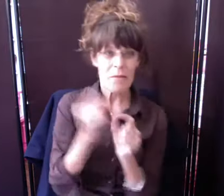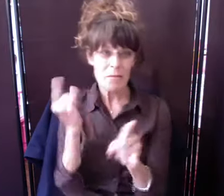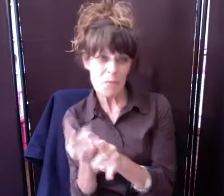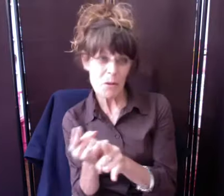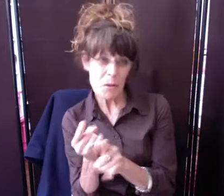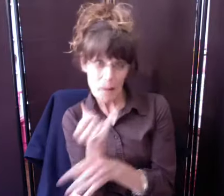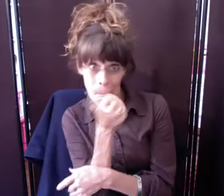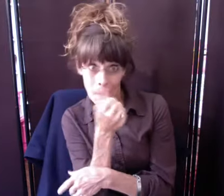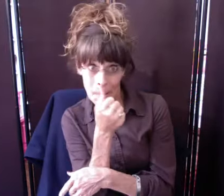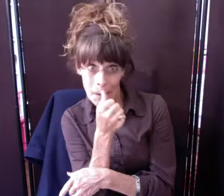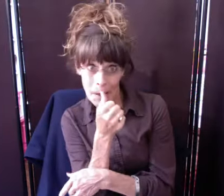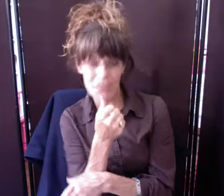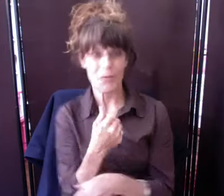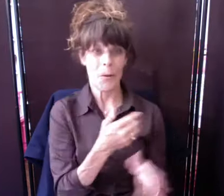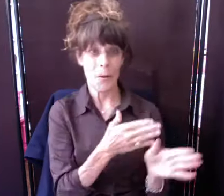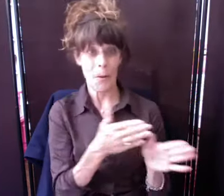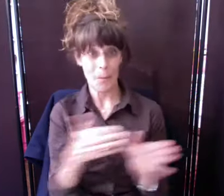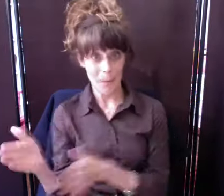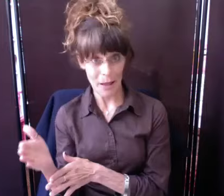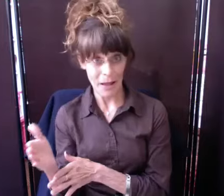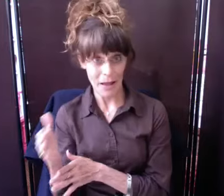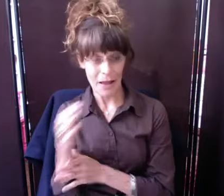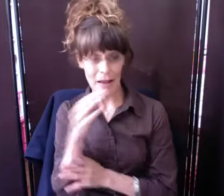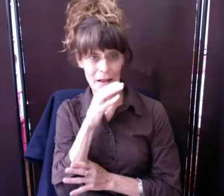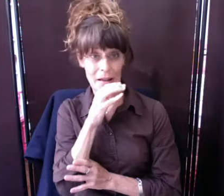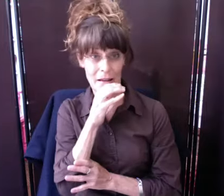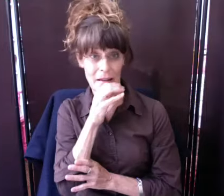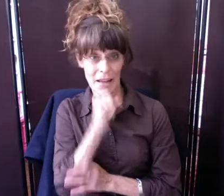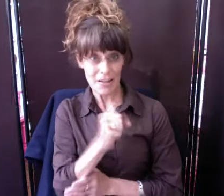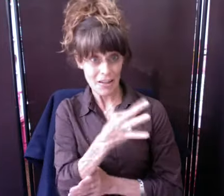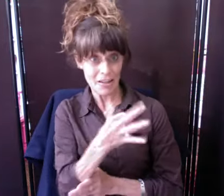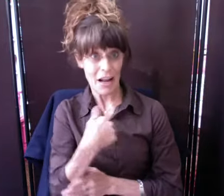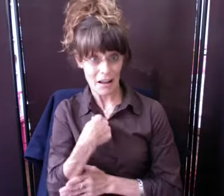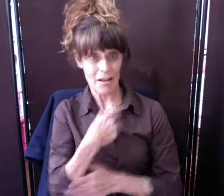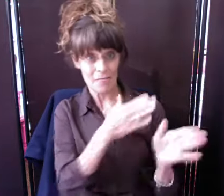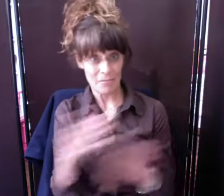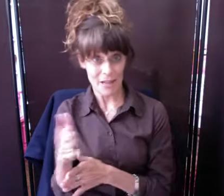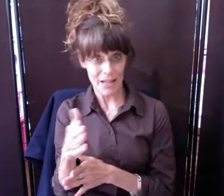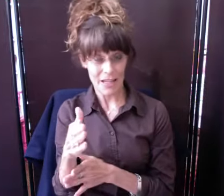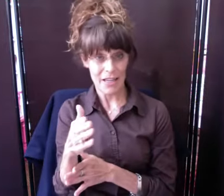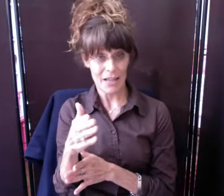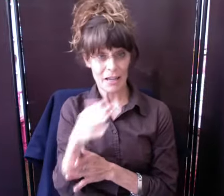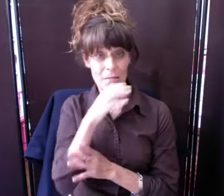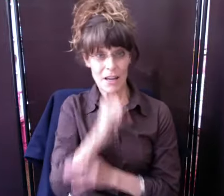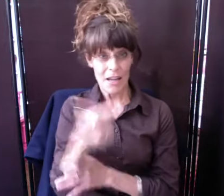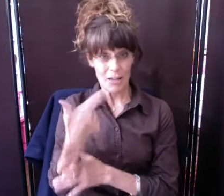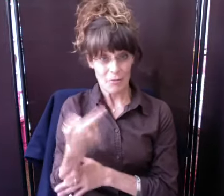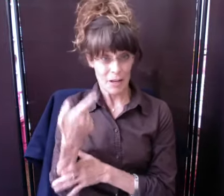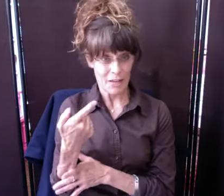19, I'm planning my 21st birthday. And I heard a voice, that little voice. I've always had that little voice,